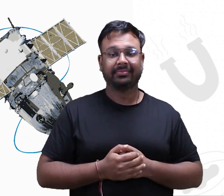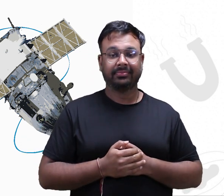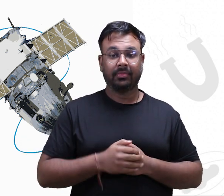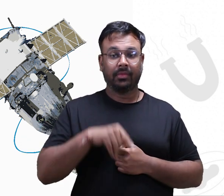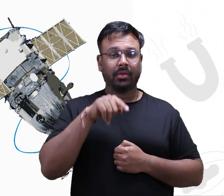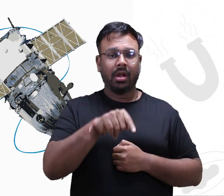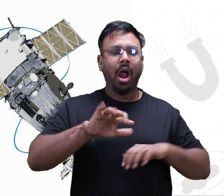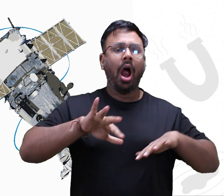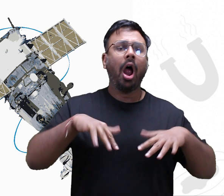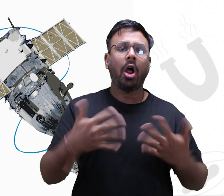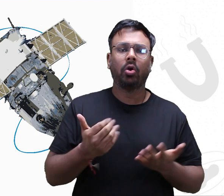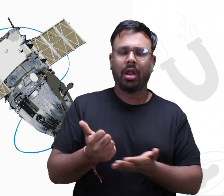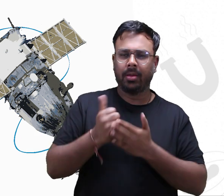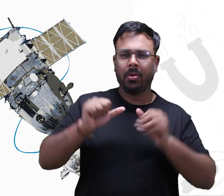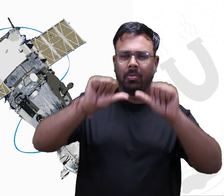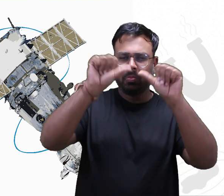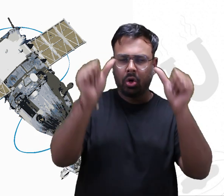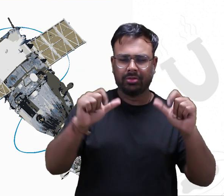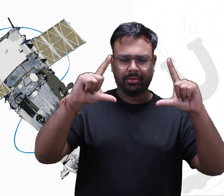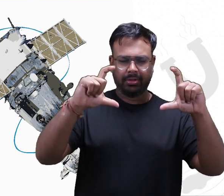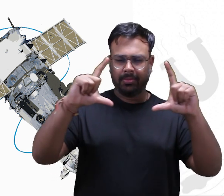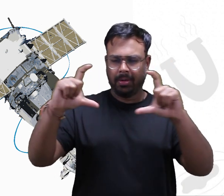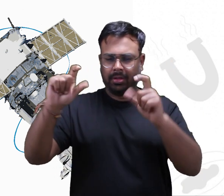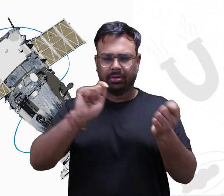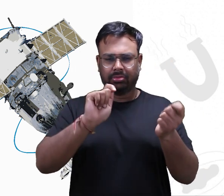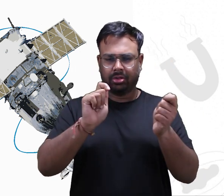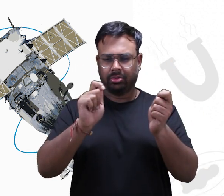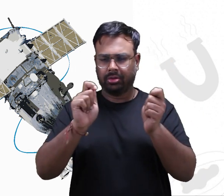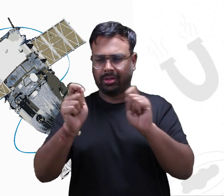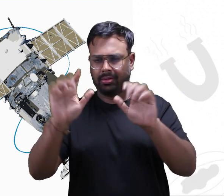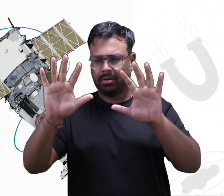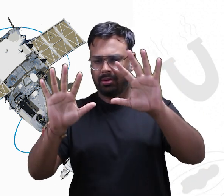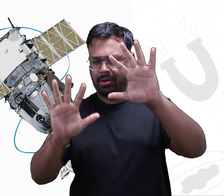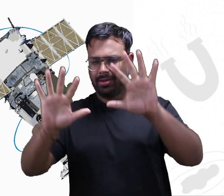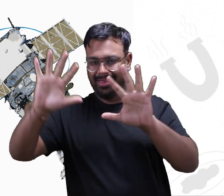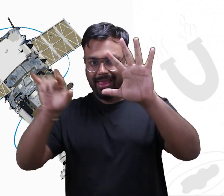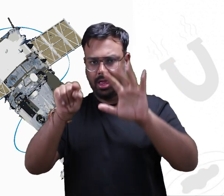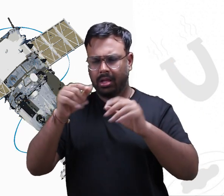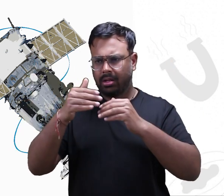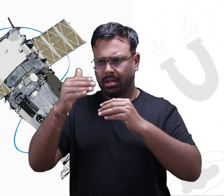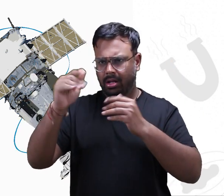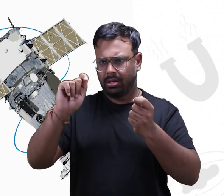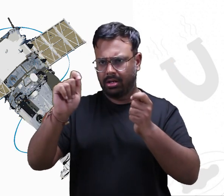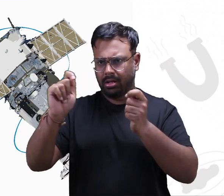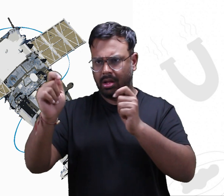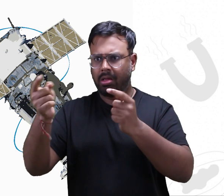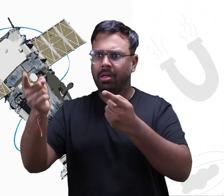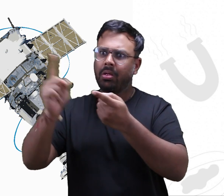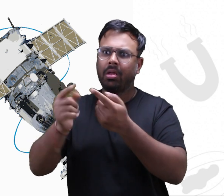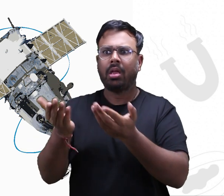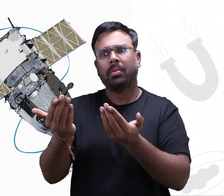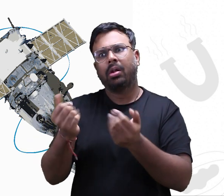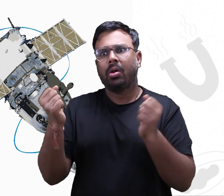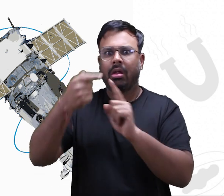on ocean condition. Climate model forecasting that uses atmospherics